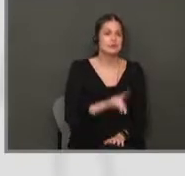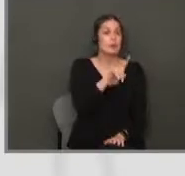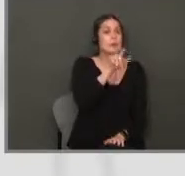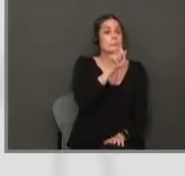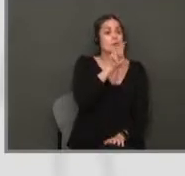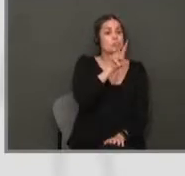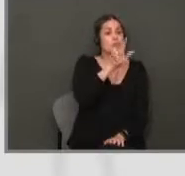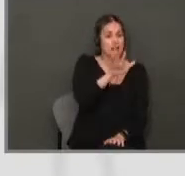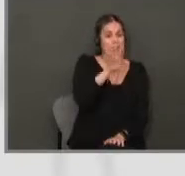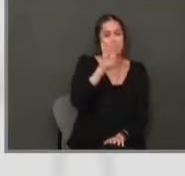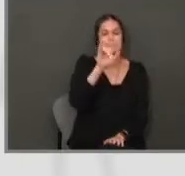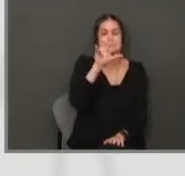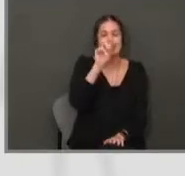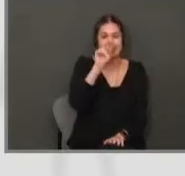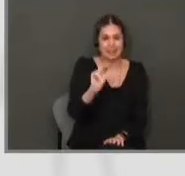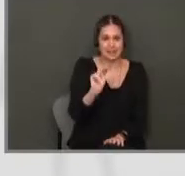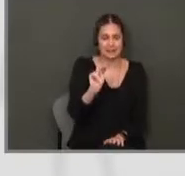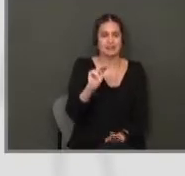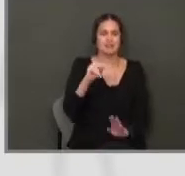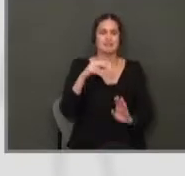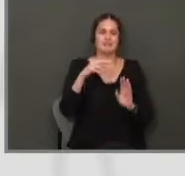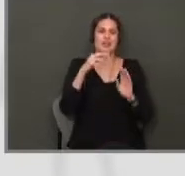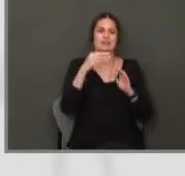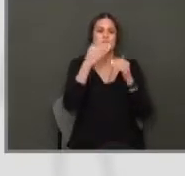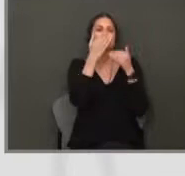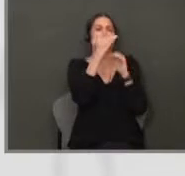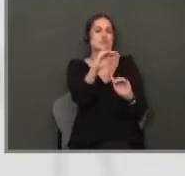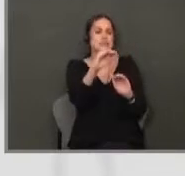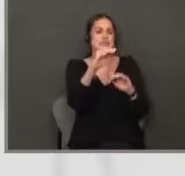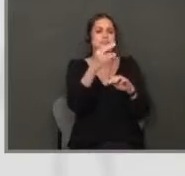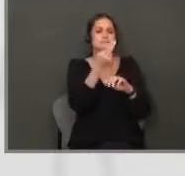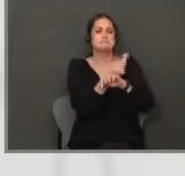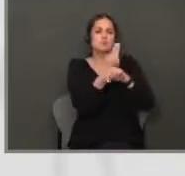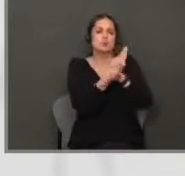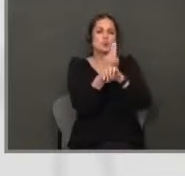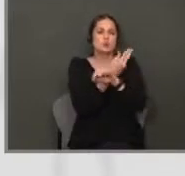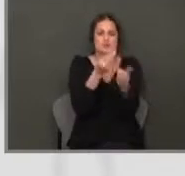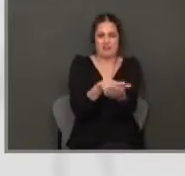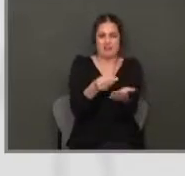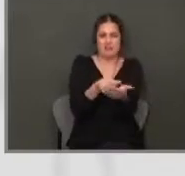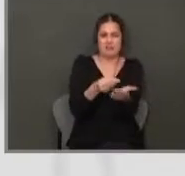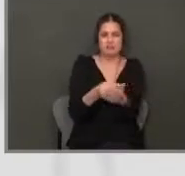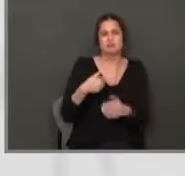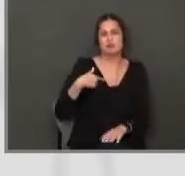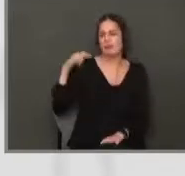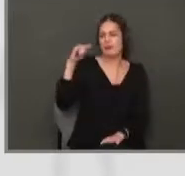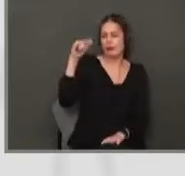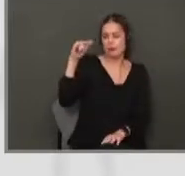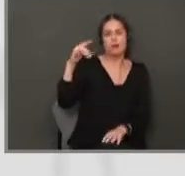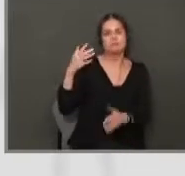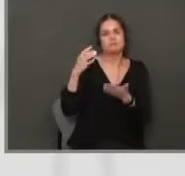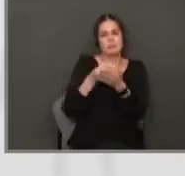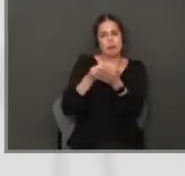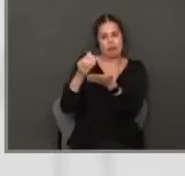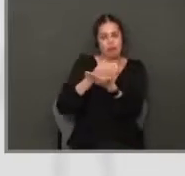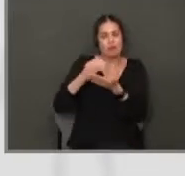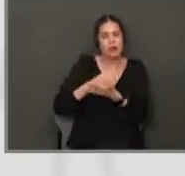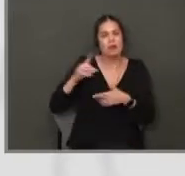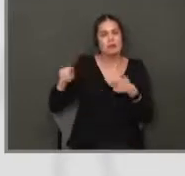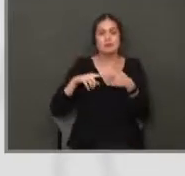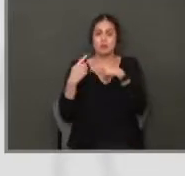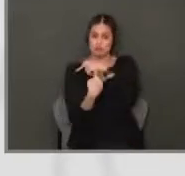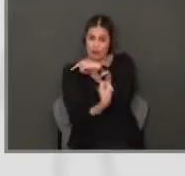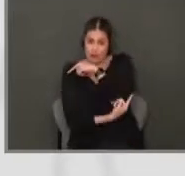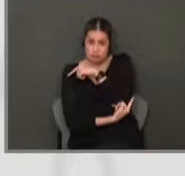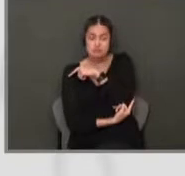$1.25 billion in restricted funds. So our airport is operated based on the revenues we collect at the airport. Our solid waste